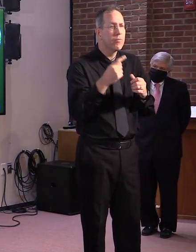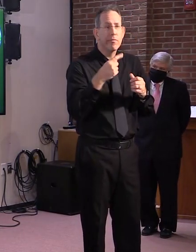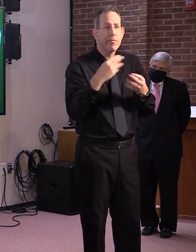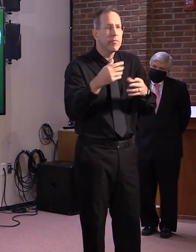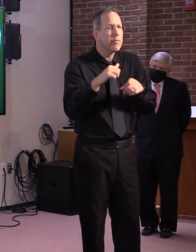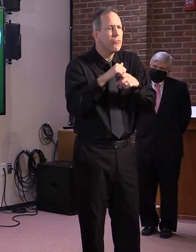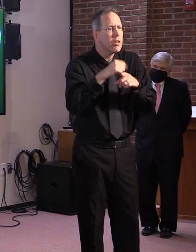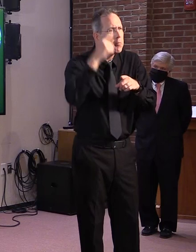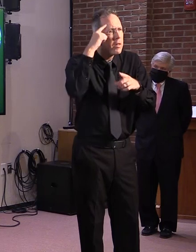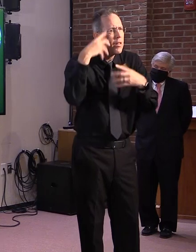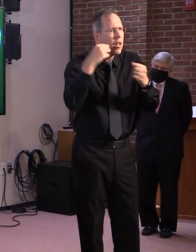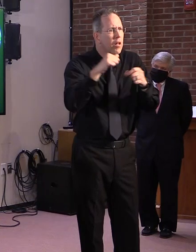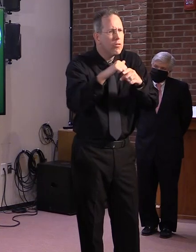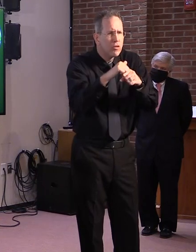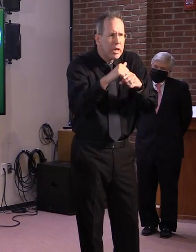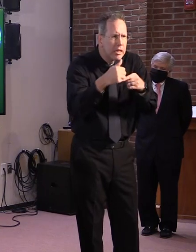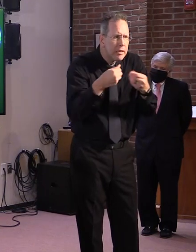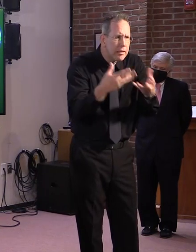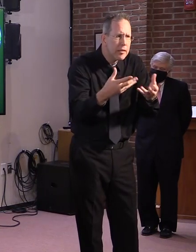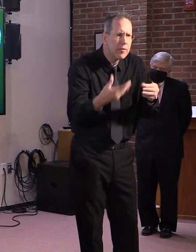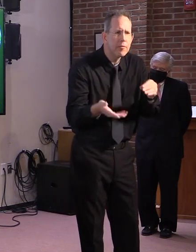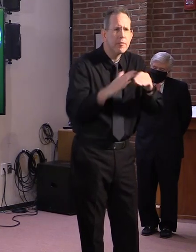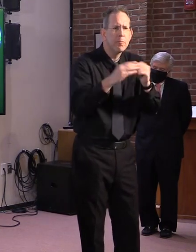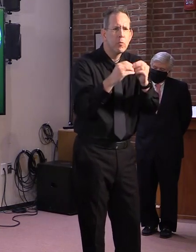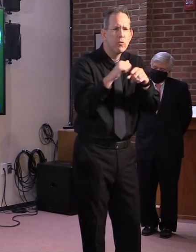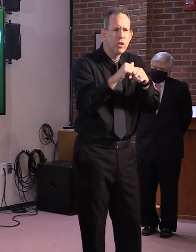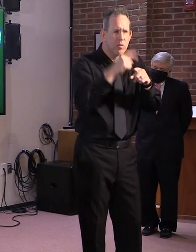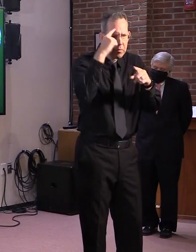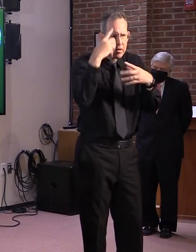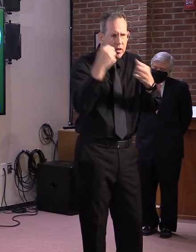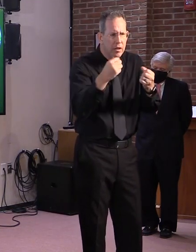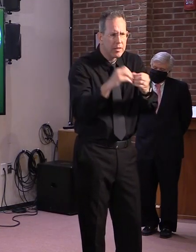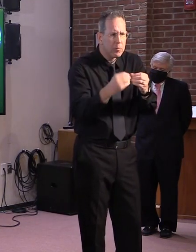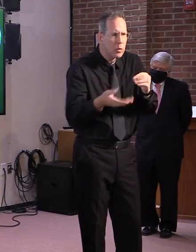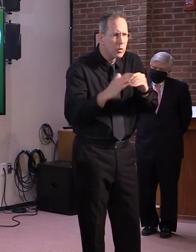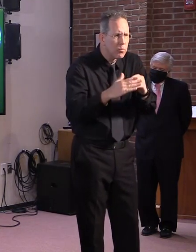forth. Commissioner Sherling, anything to add to that?